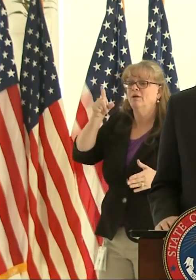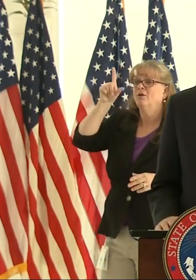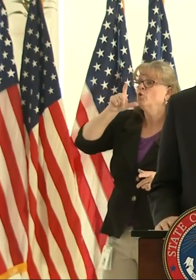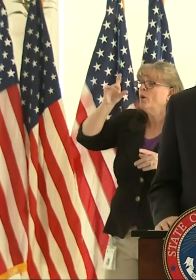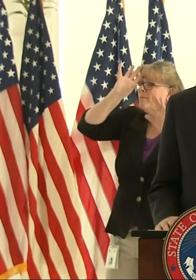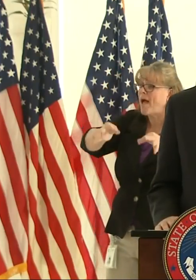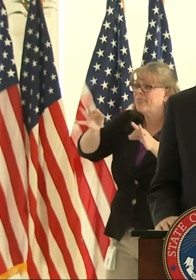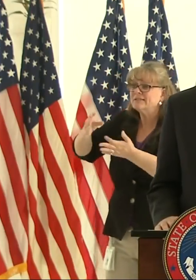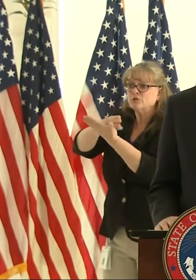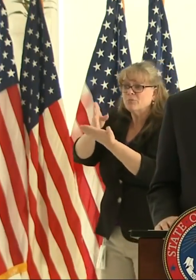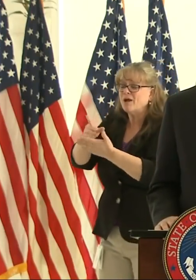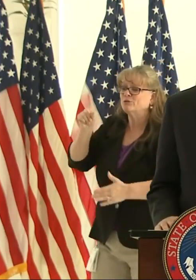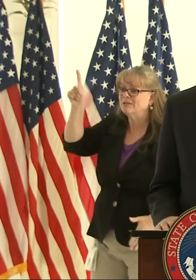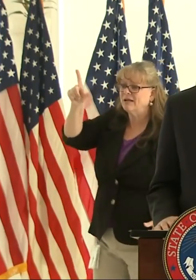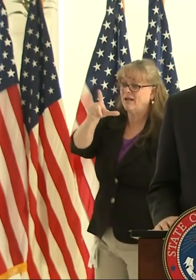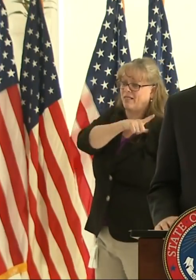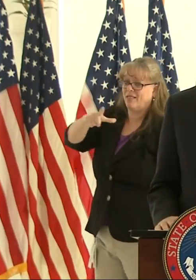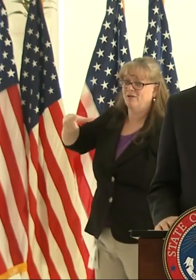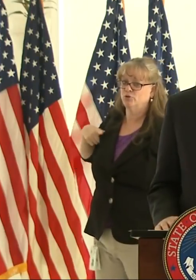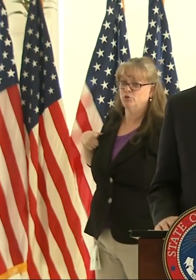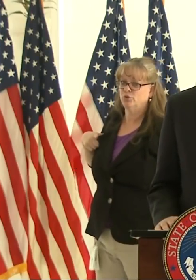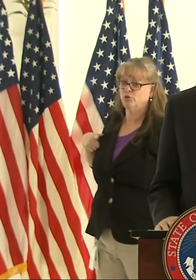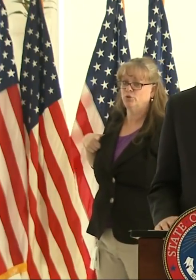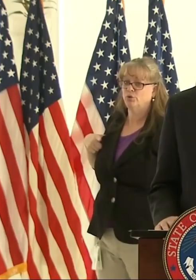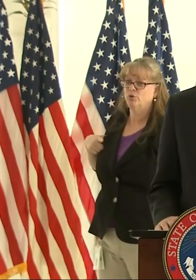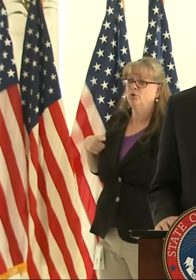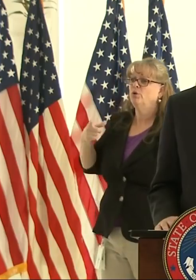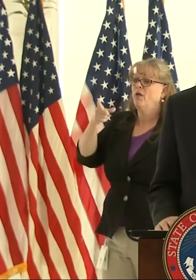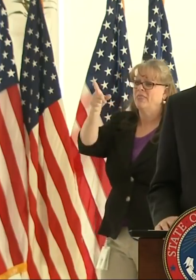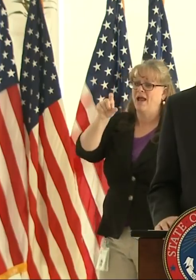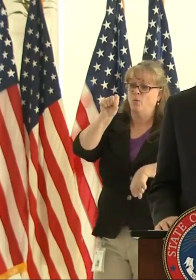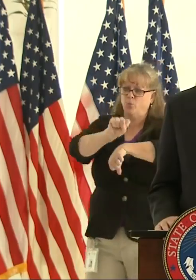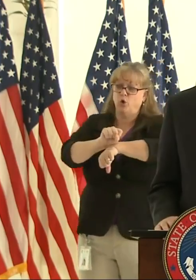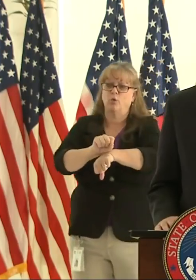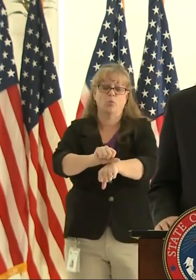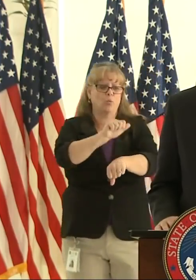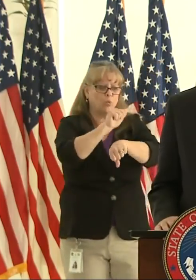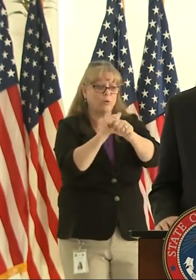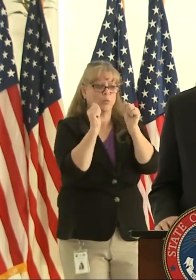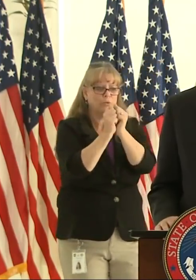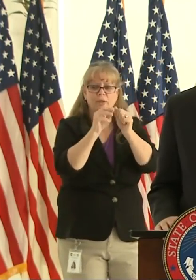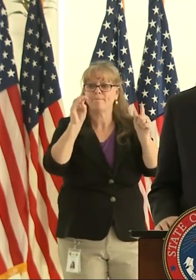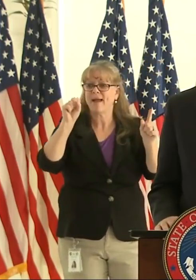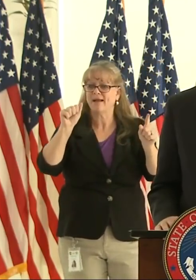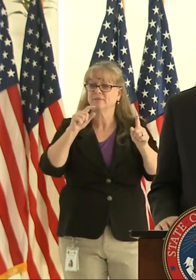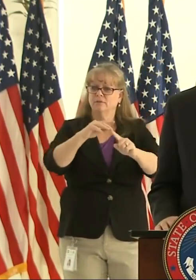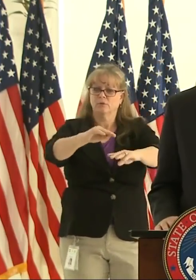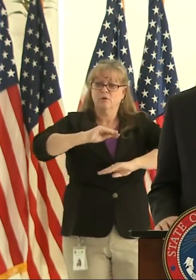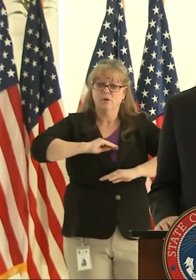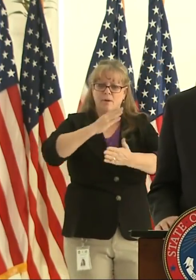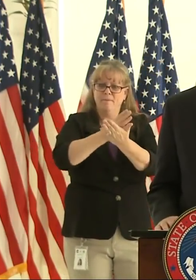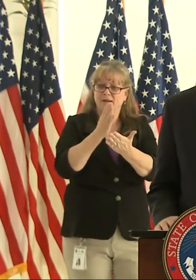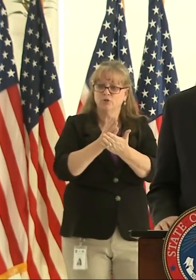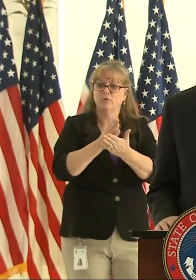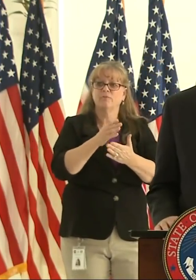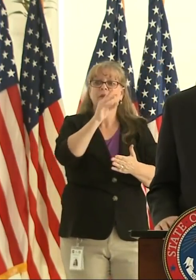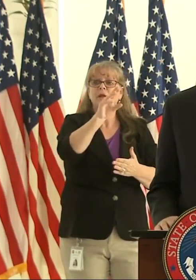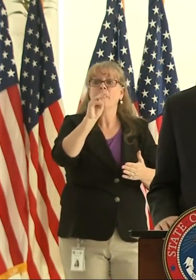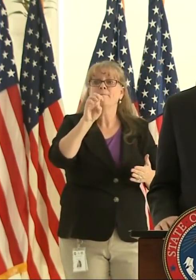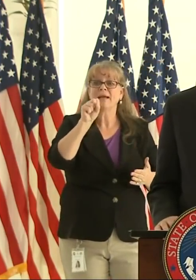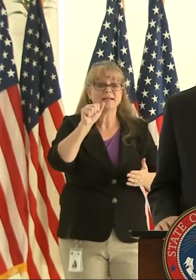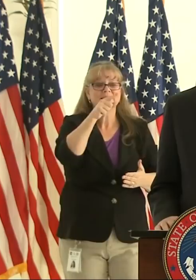get the federal government to step up to meet those local budgetary needs that we know are strained in Grand Junction and Mesa County, in cities and counties across